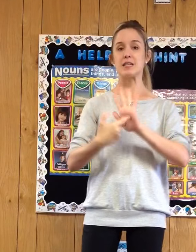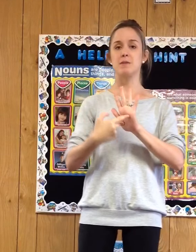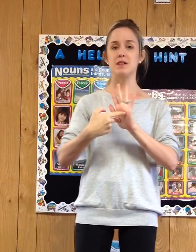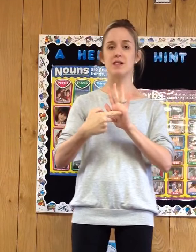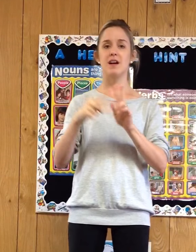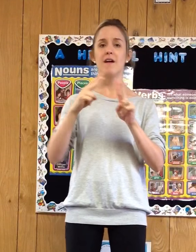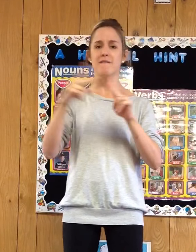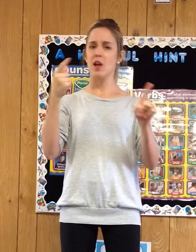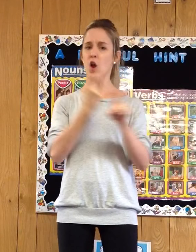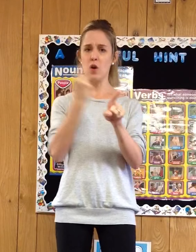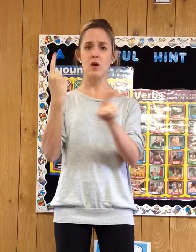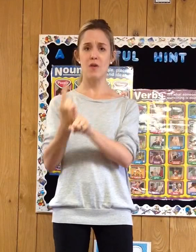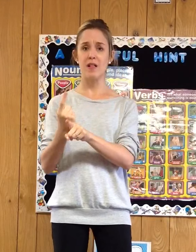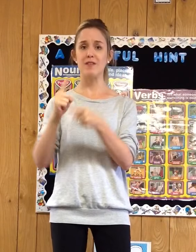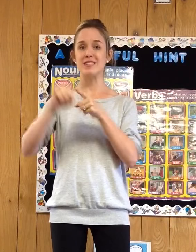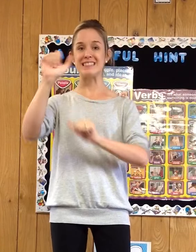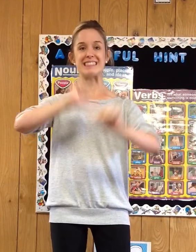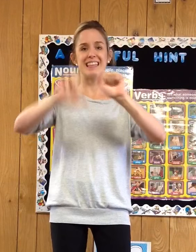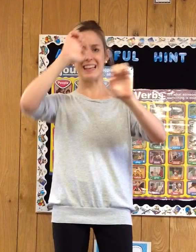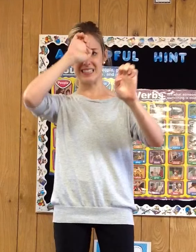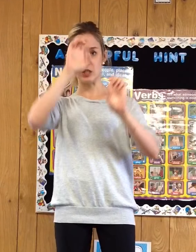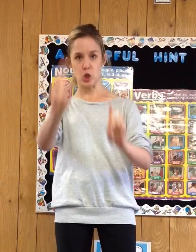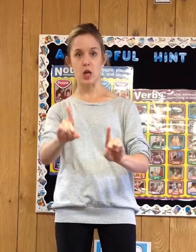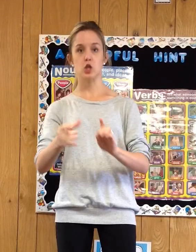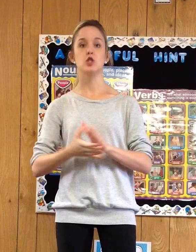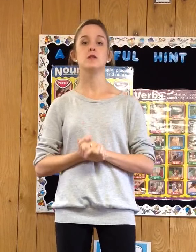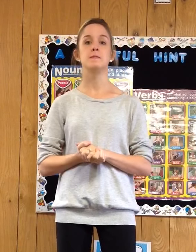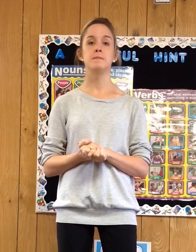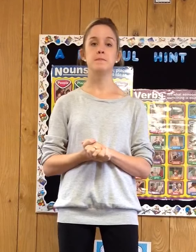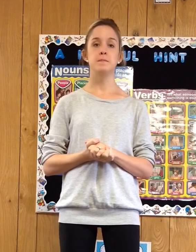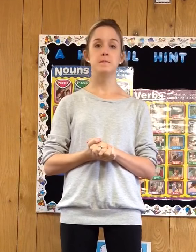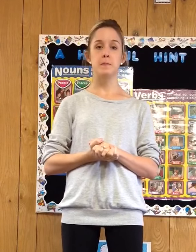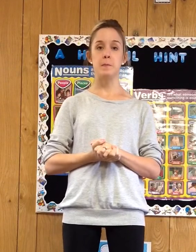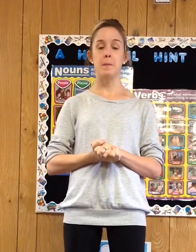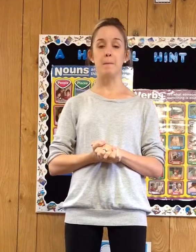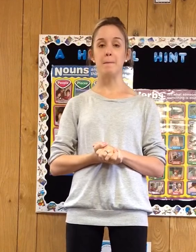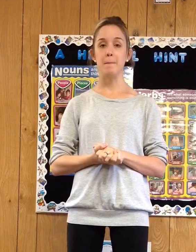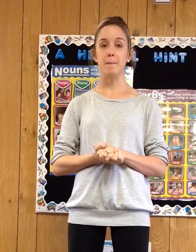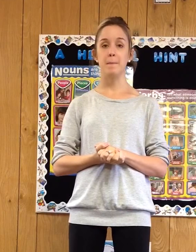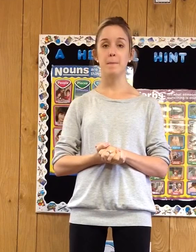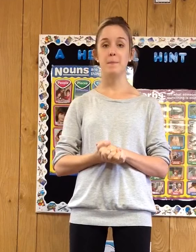particularly relevant to science education. Now,